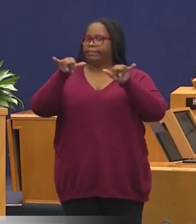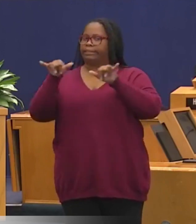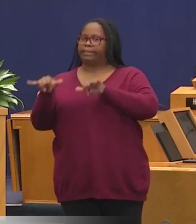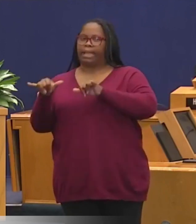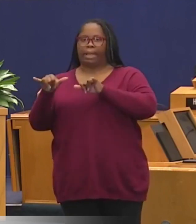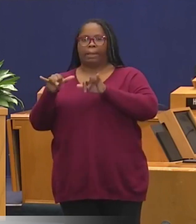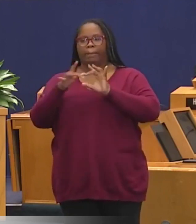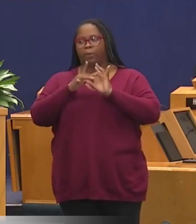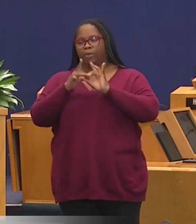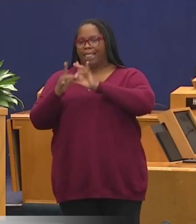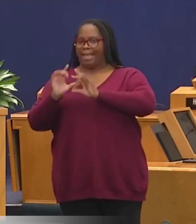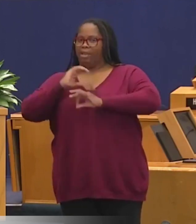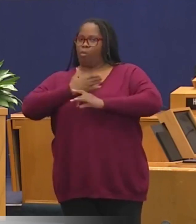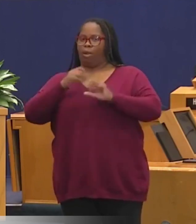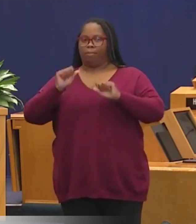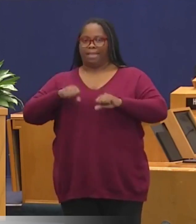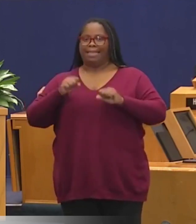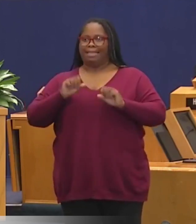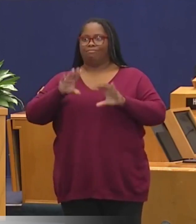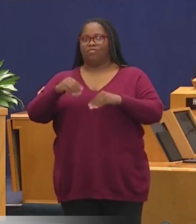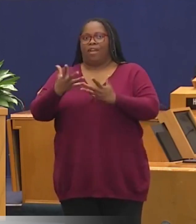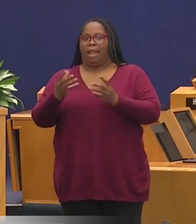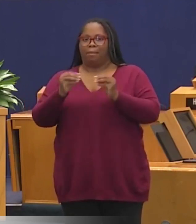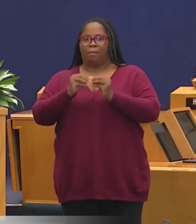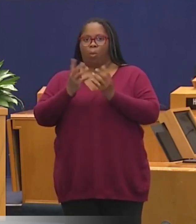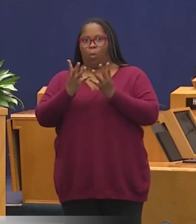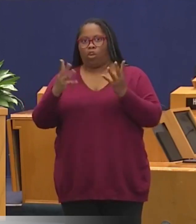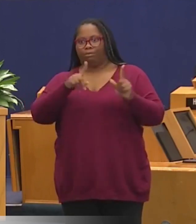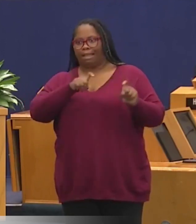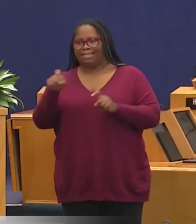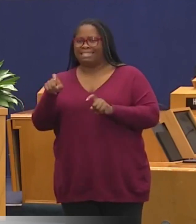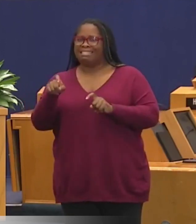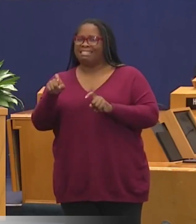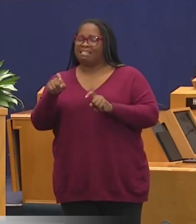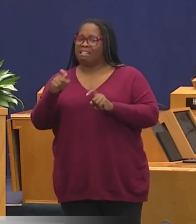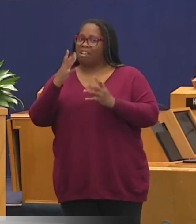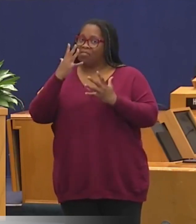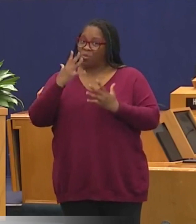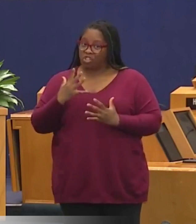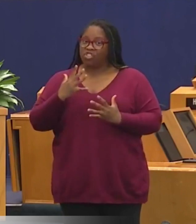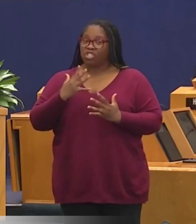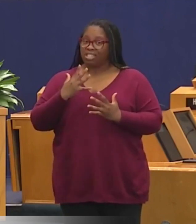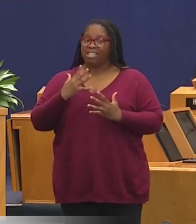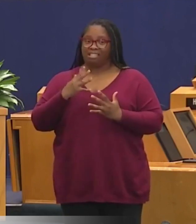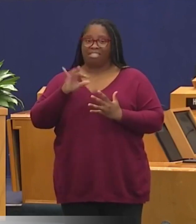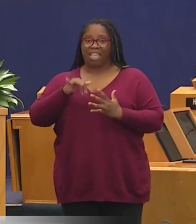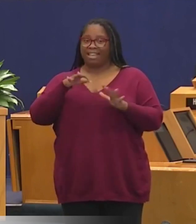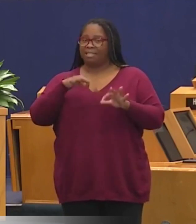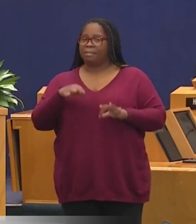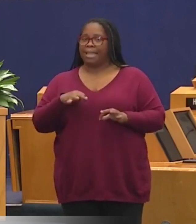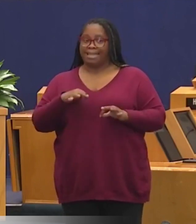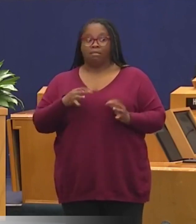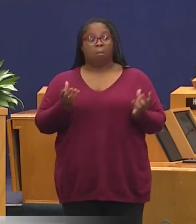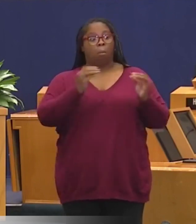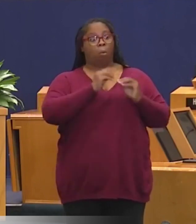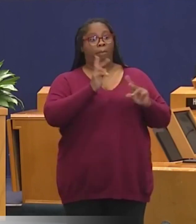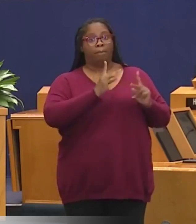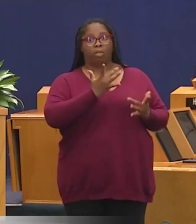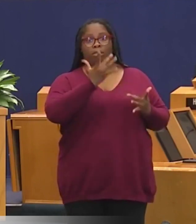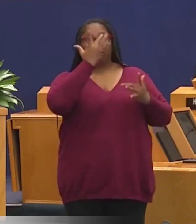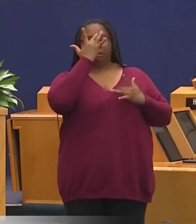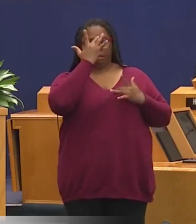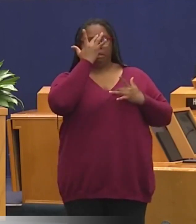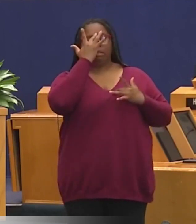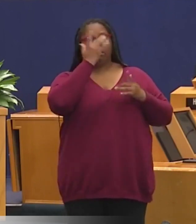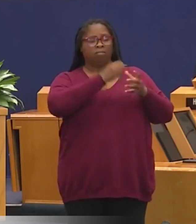do more testing. It also, though, unfortunately correlates to the fact that we have more people who are infected, and because we have